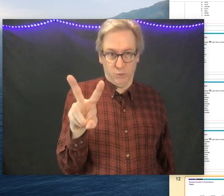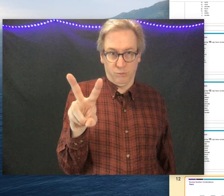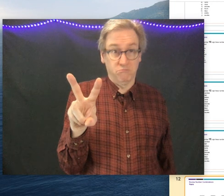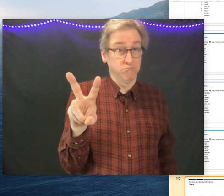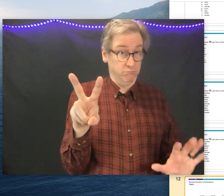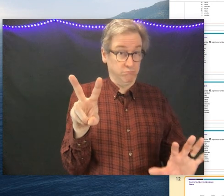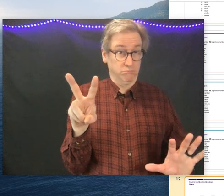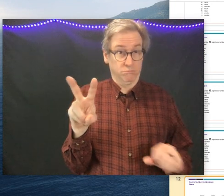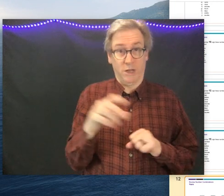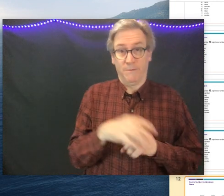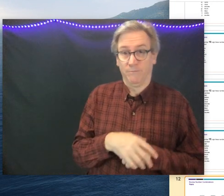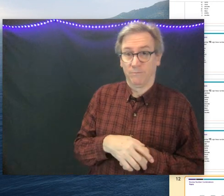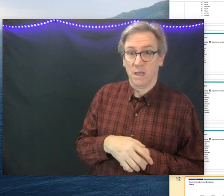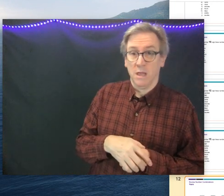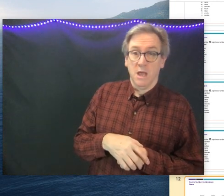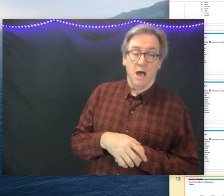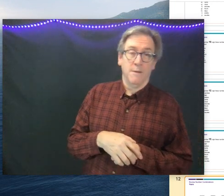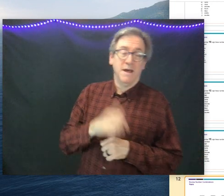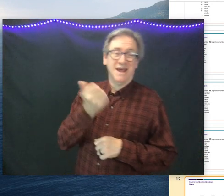1502. Okay.